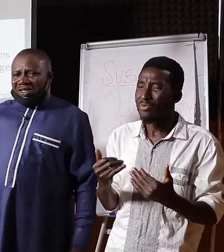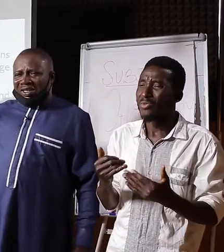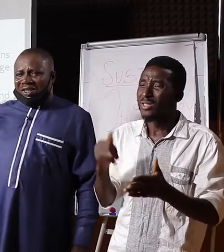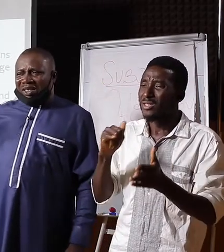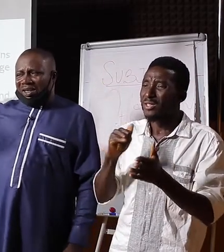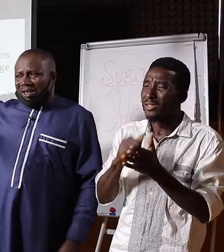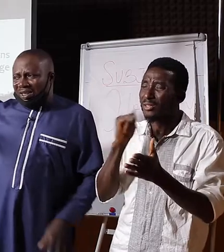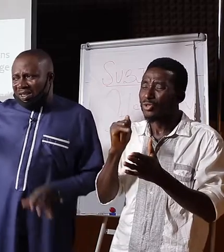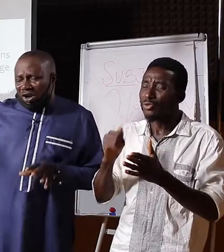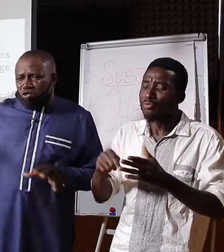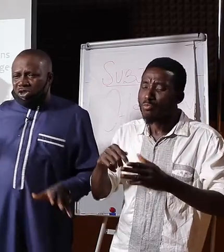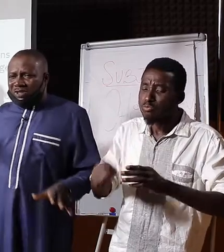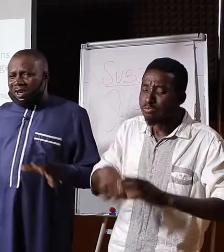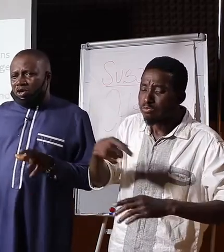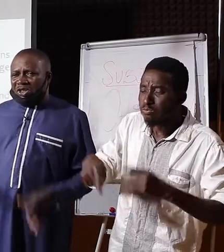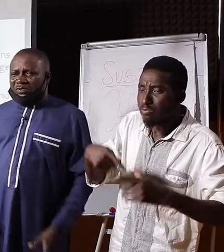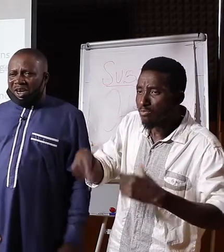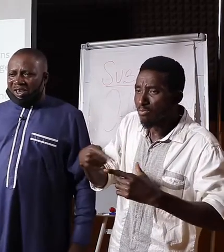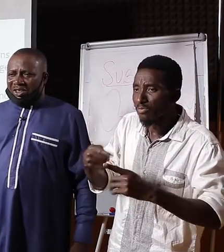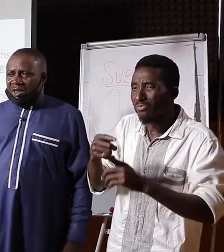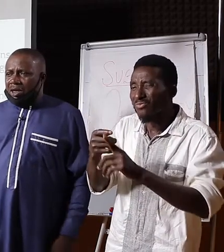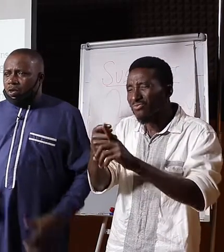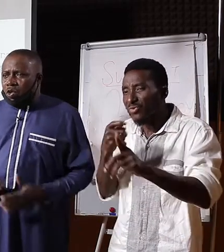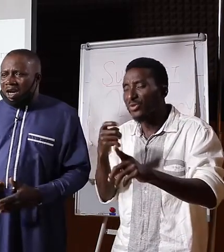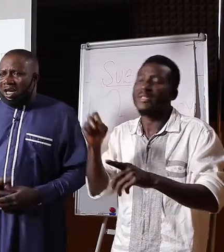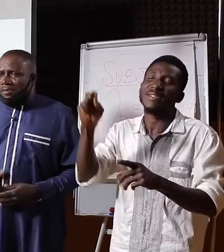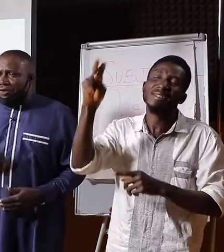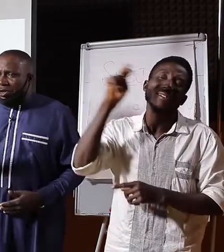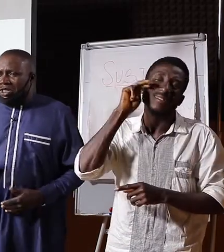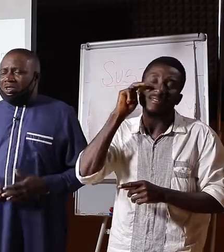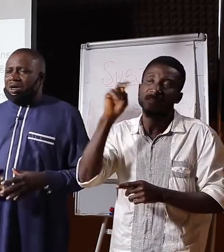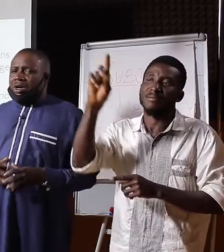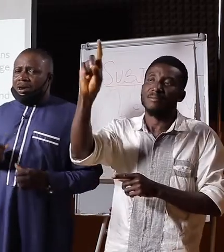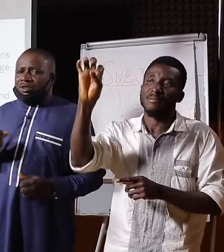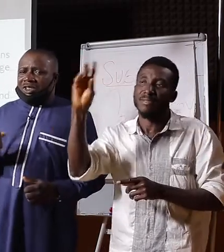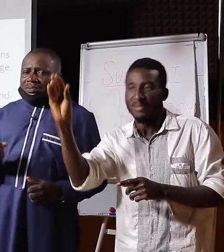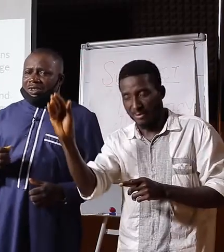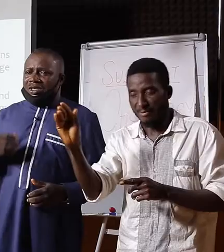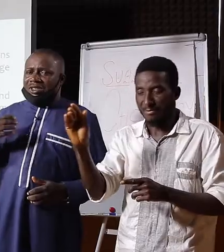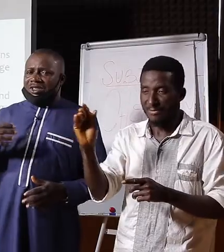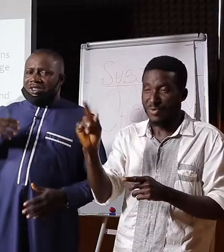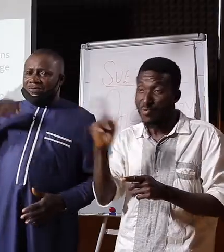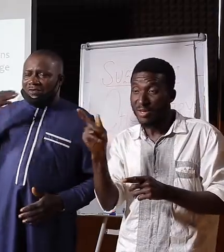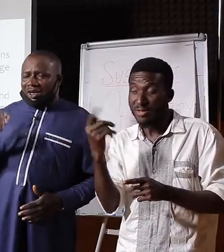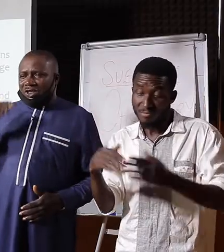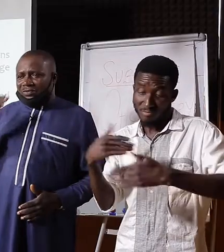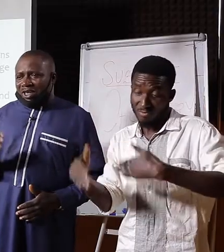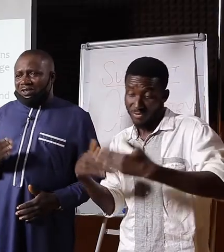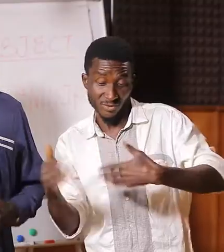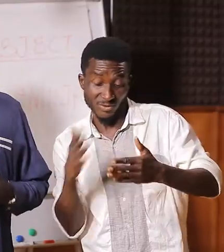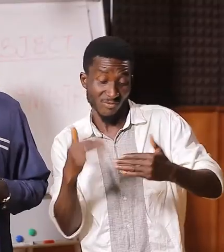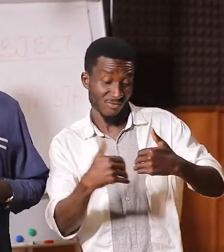from the Niger Delta down to these various refineries, where a process of separating these